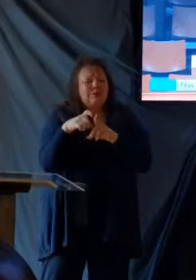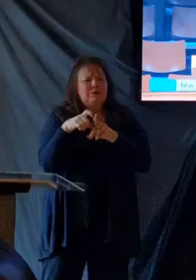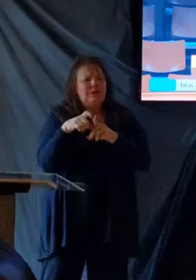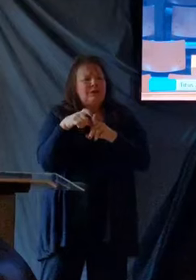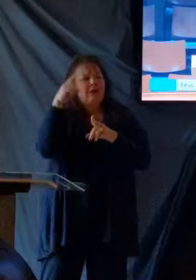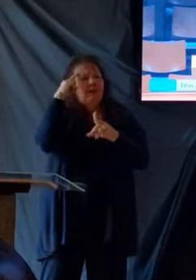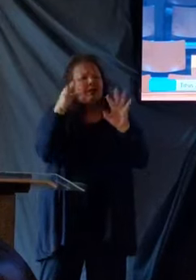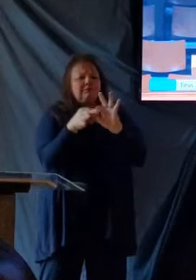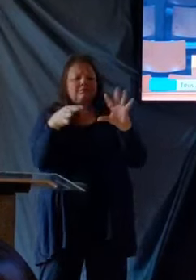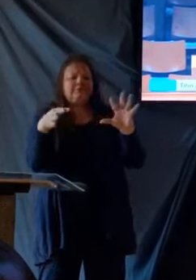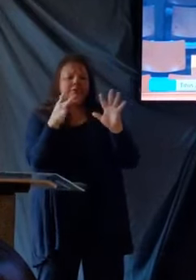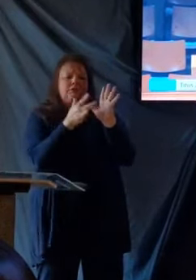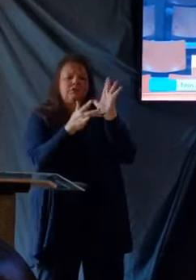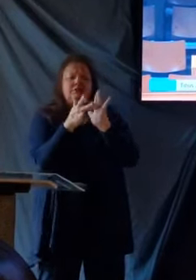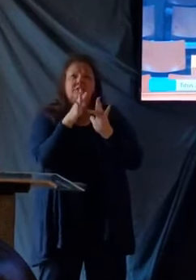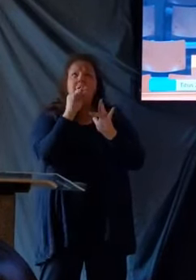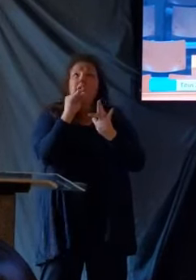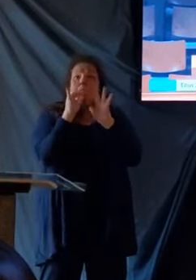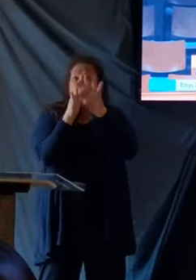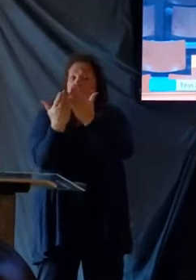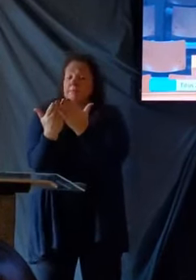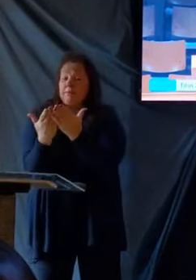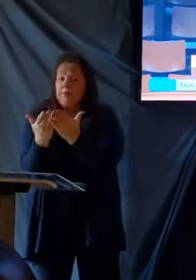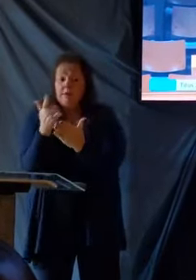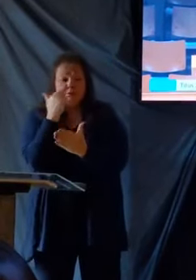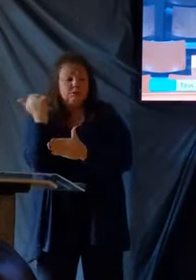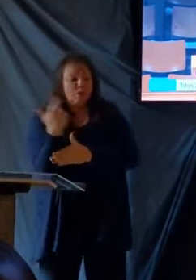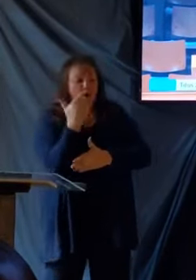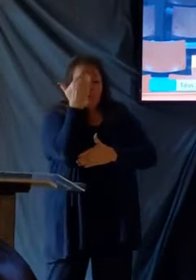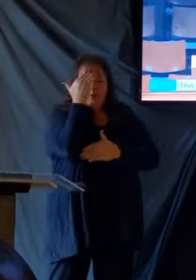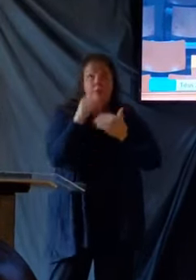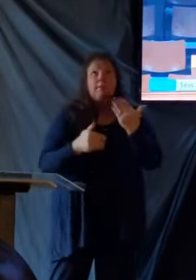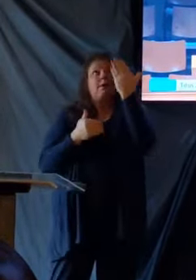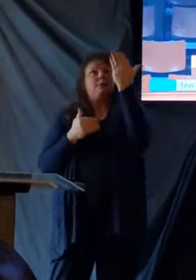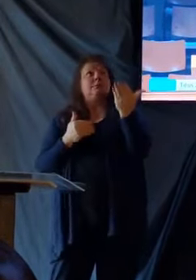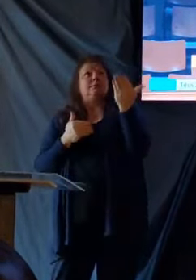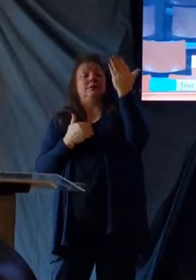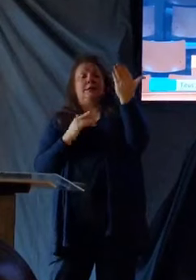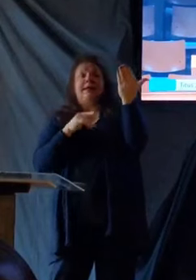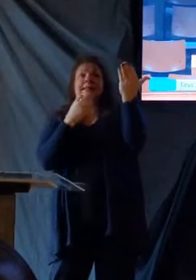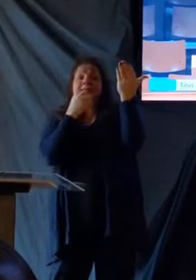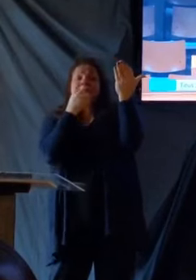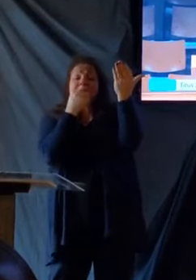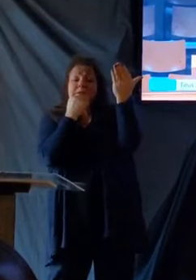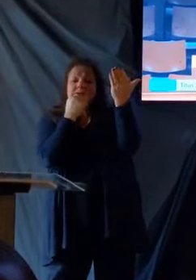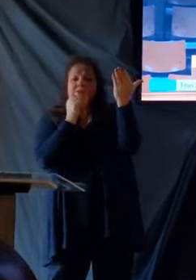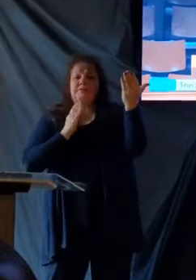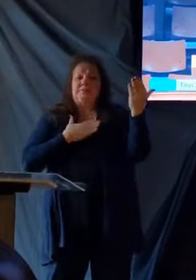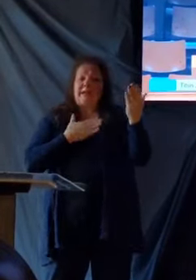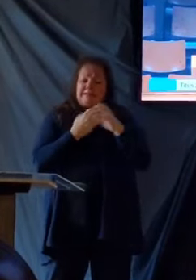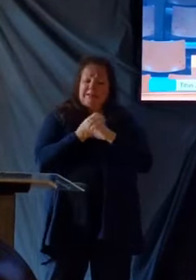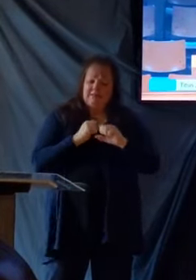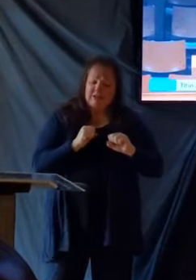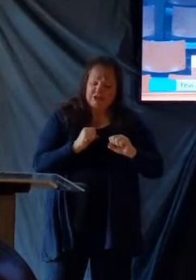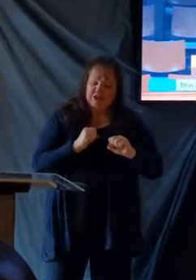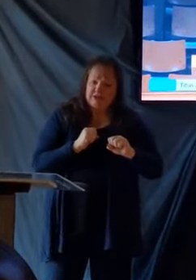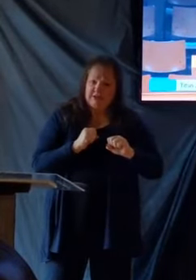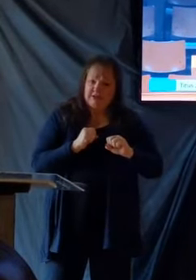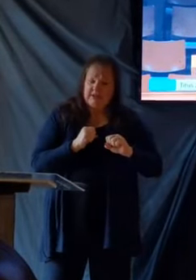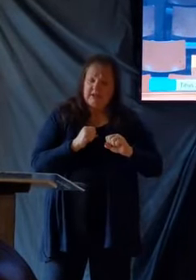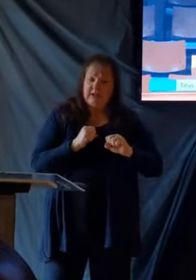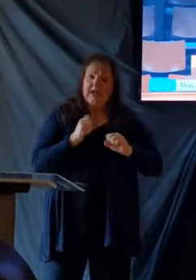want to disassociate Christ from the word. Because all we know about Christ and the preciousness of the salvation he has provided